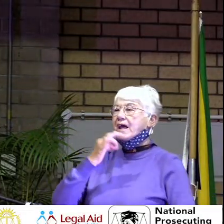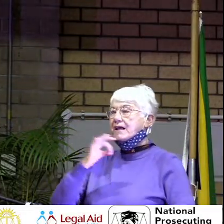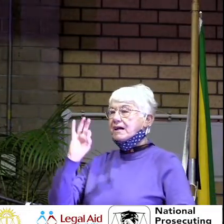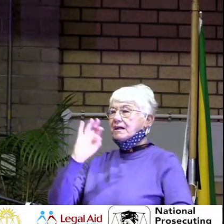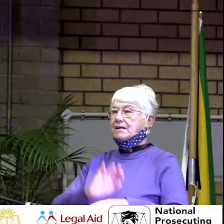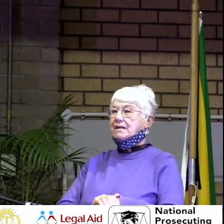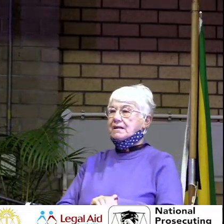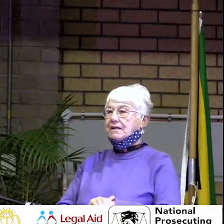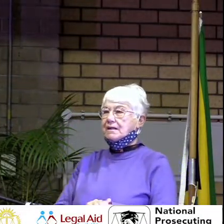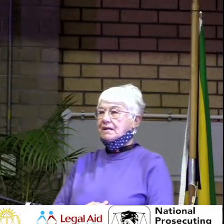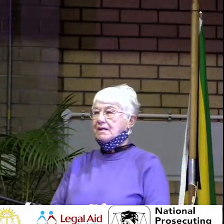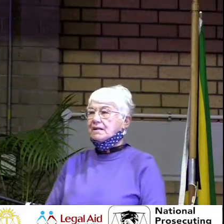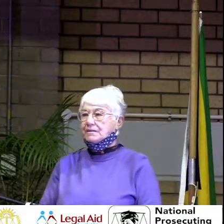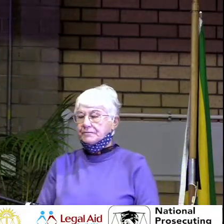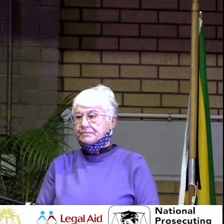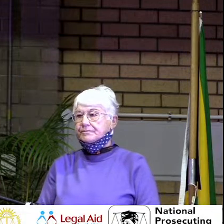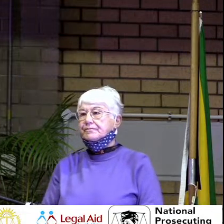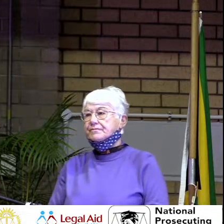Thank you, Program Director.